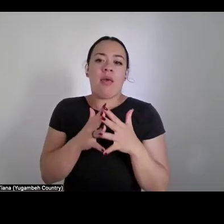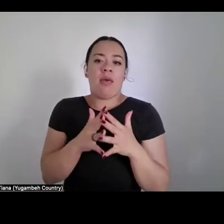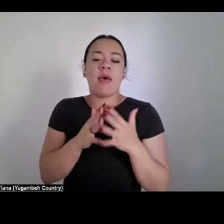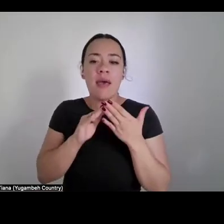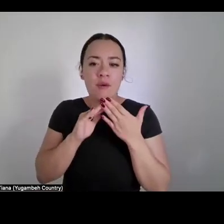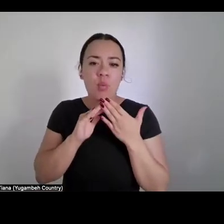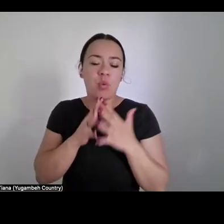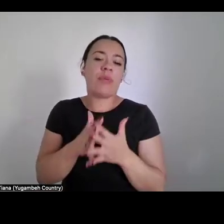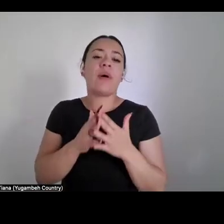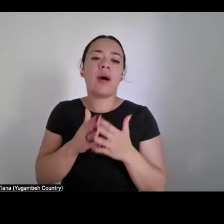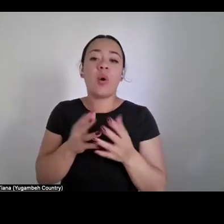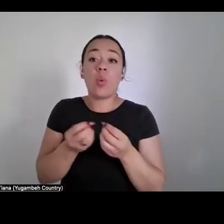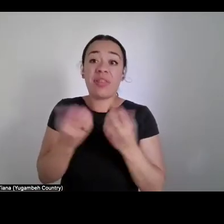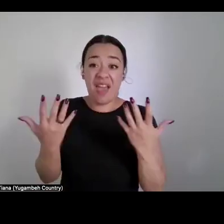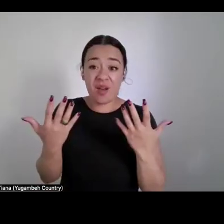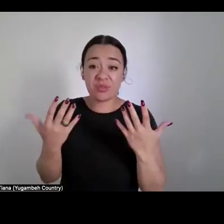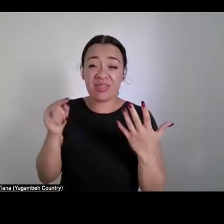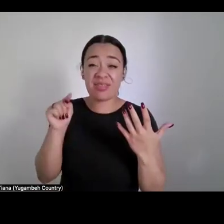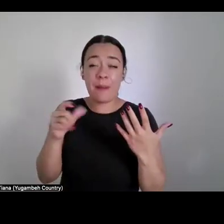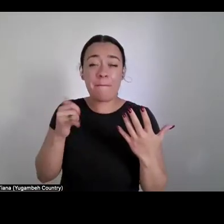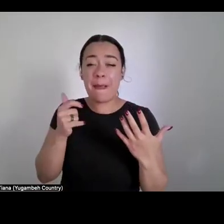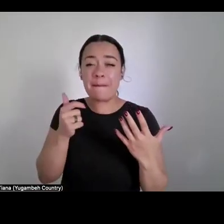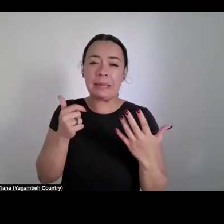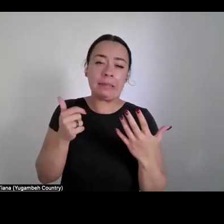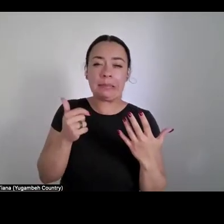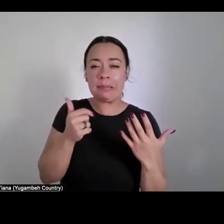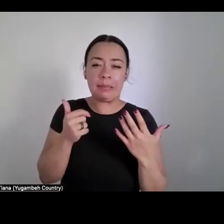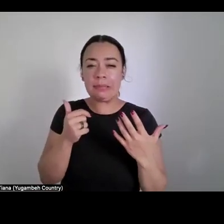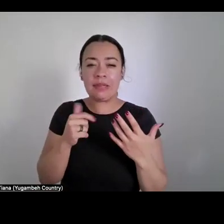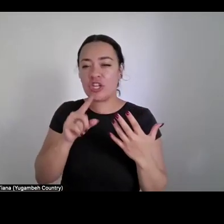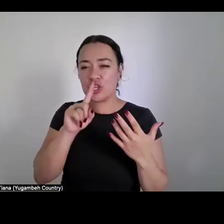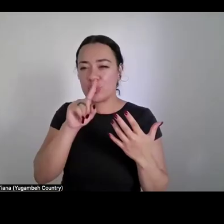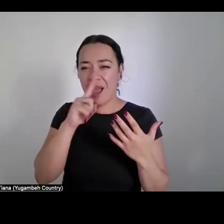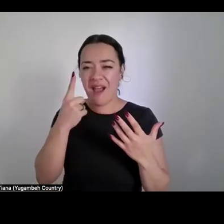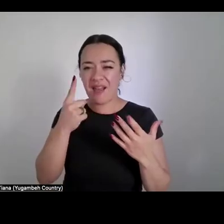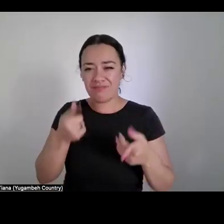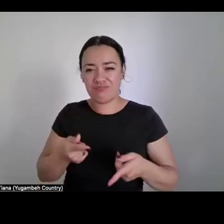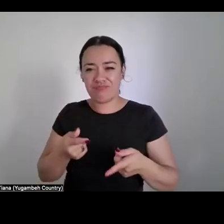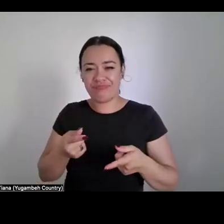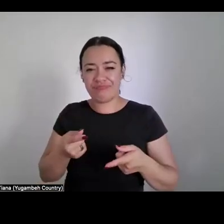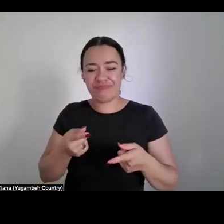any of those, you may struggle to address that assessment criteria.